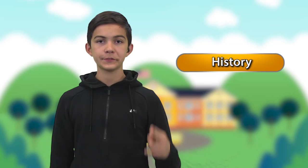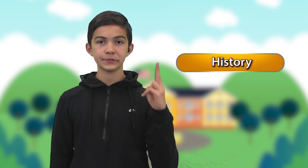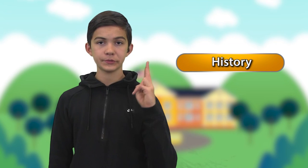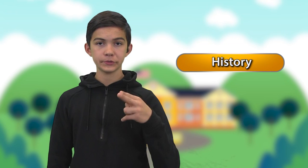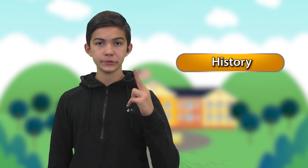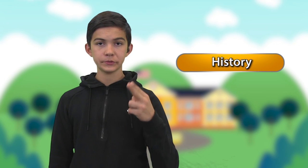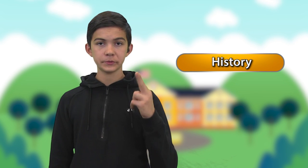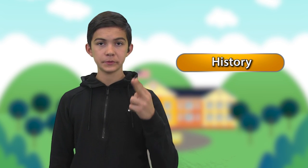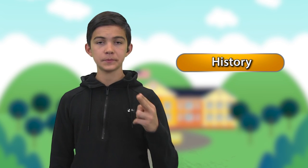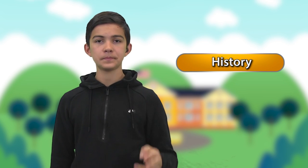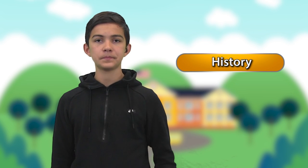History.